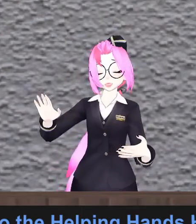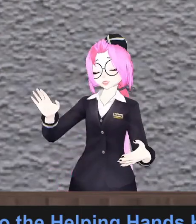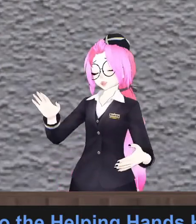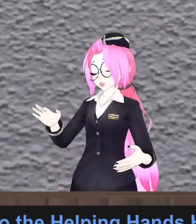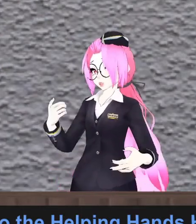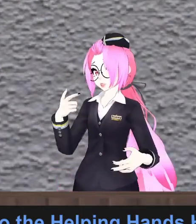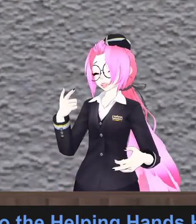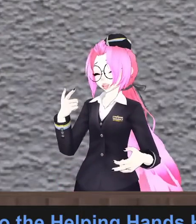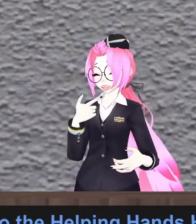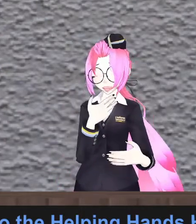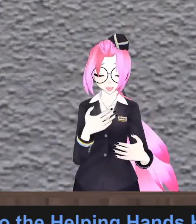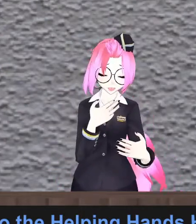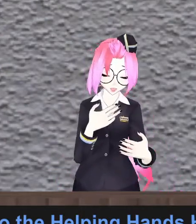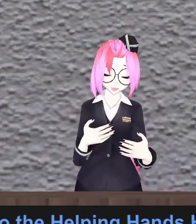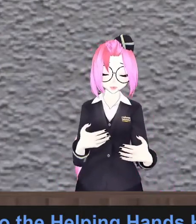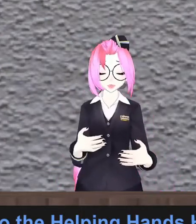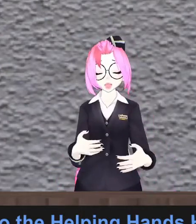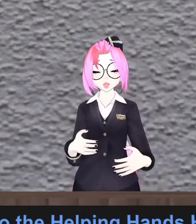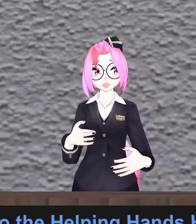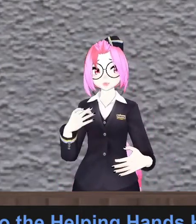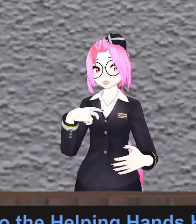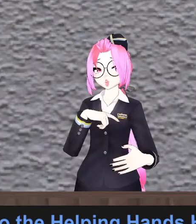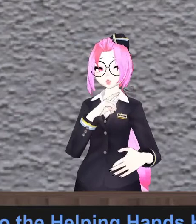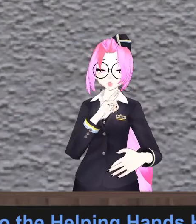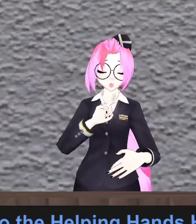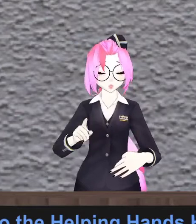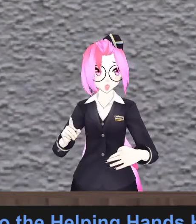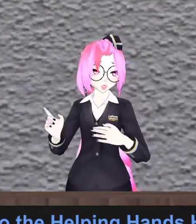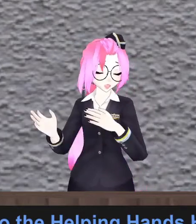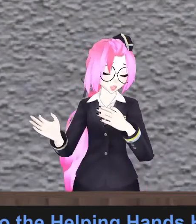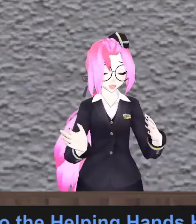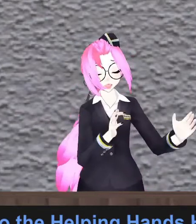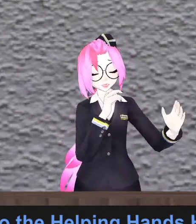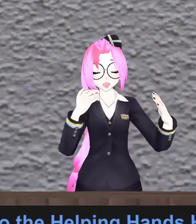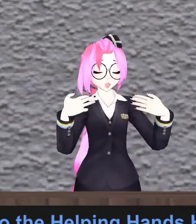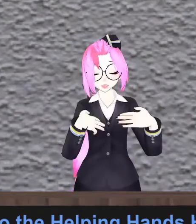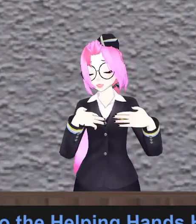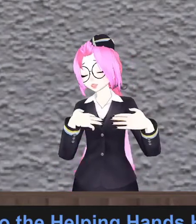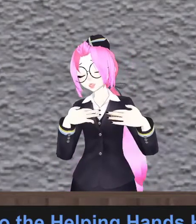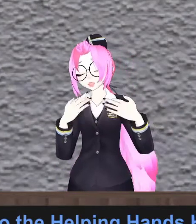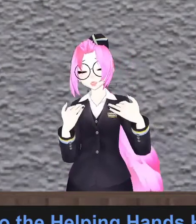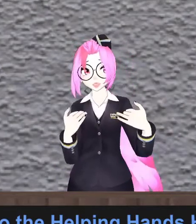Nice. Good, good. So in actuality, I don't have a plan for